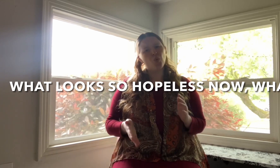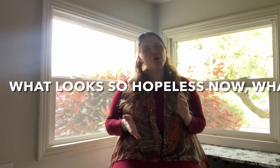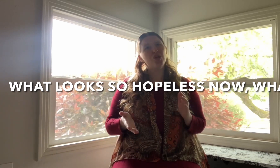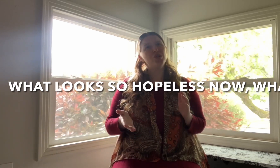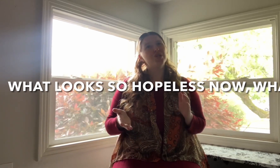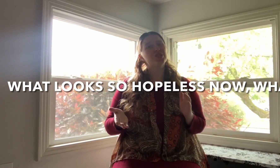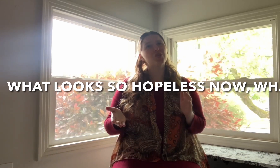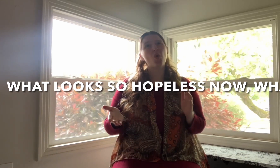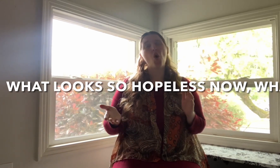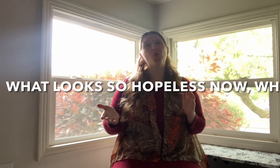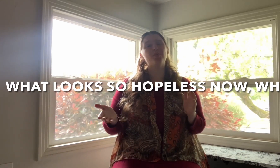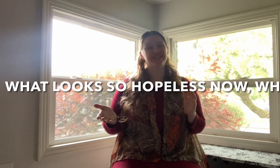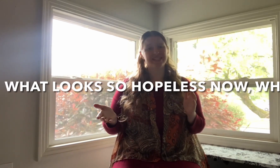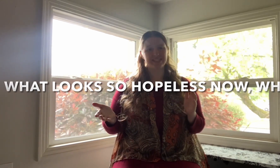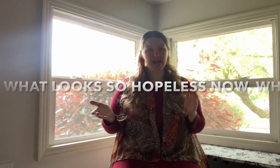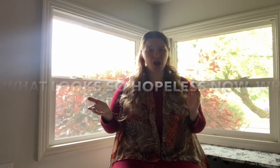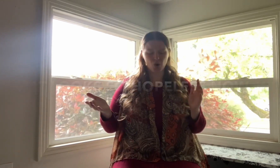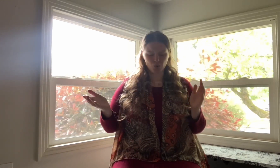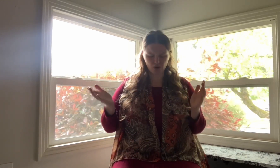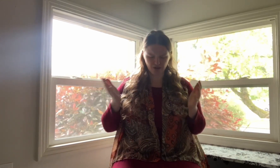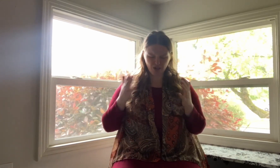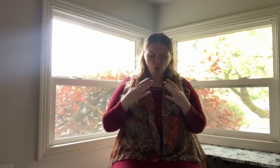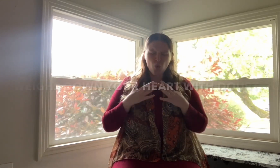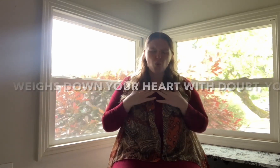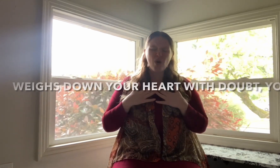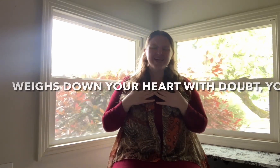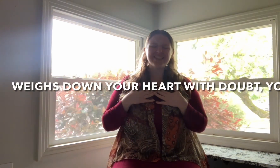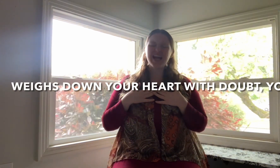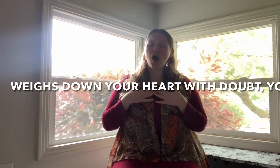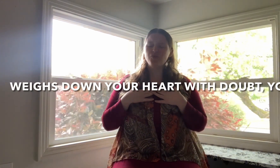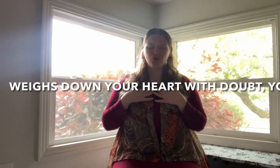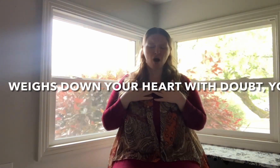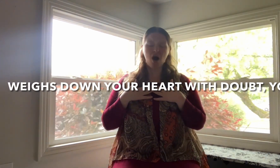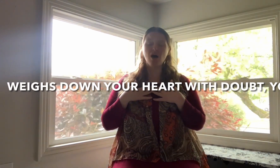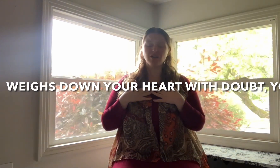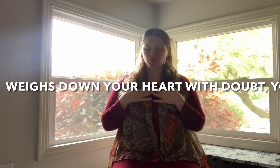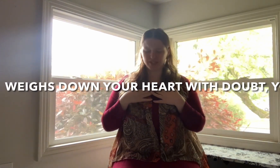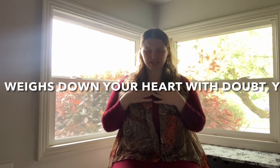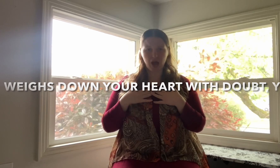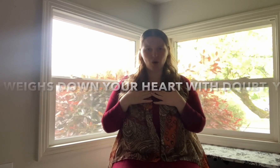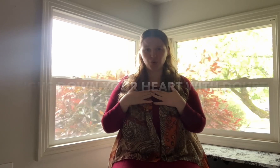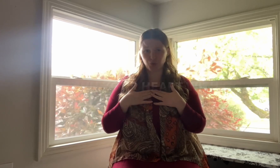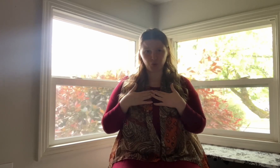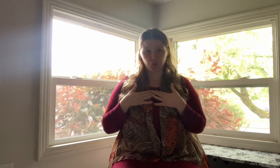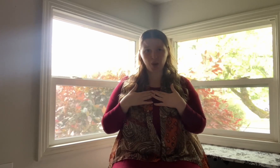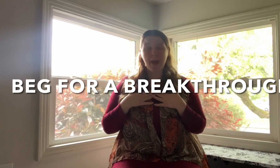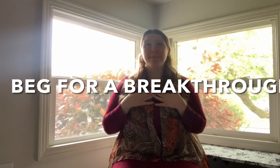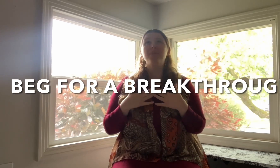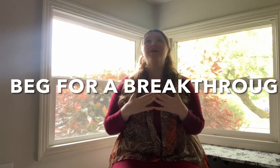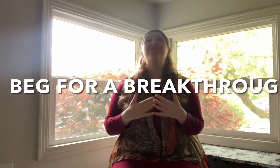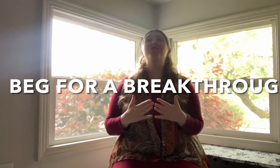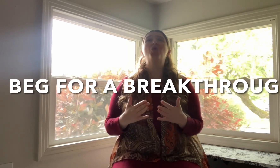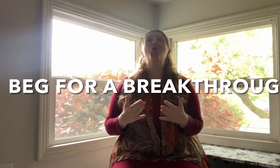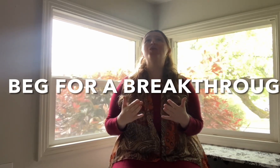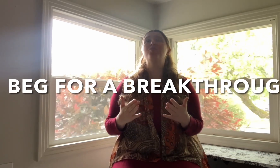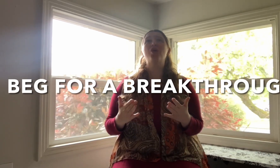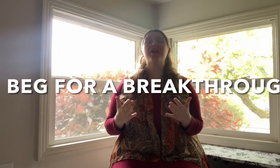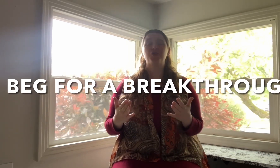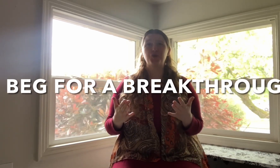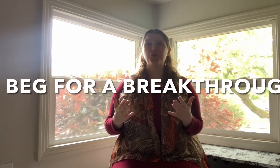What looks so hopeless now? What weighs down your heart with doubt? You beg for a breakthrough,